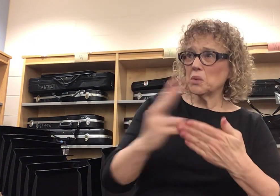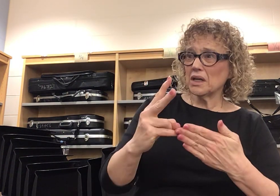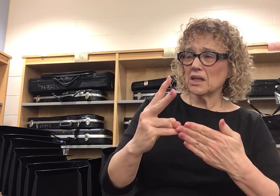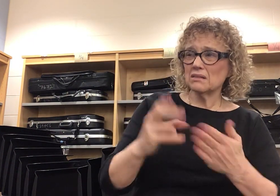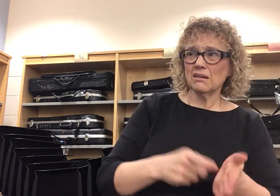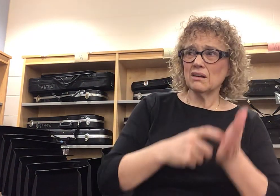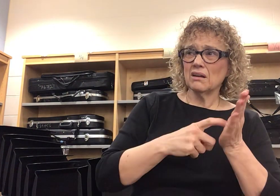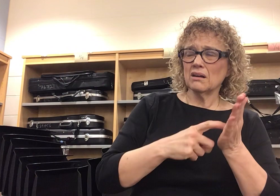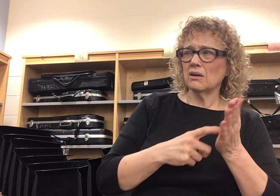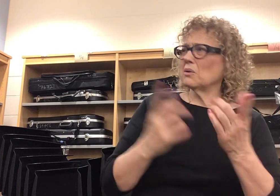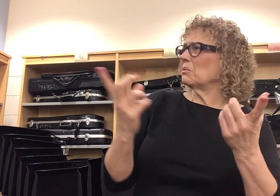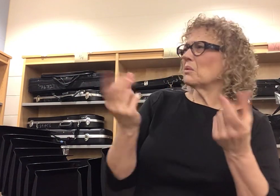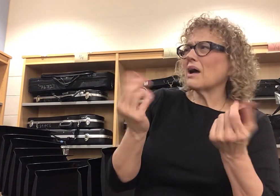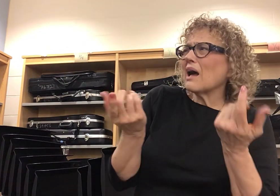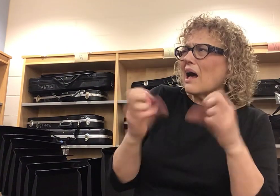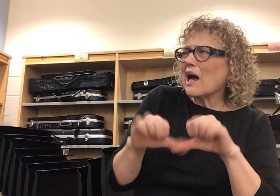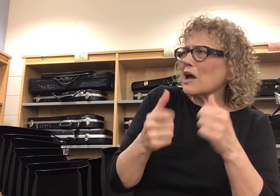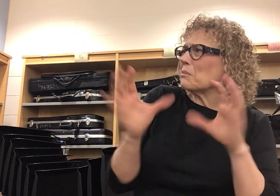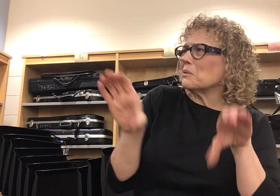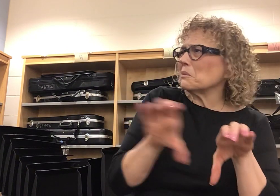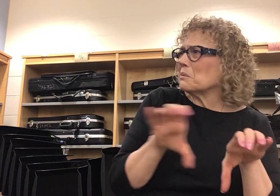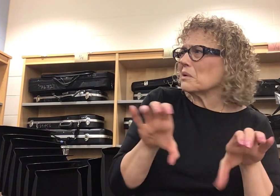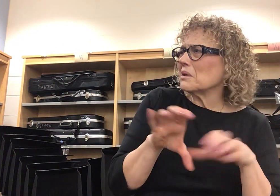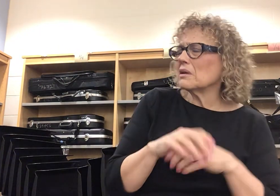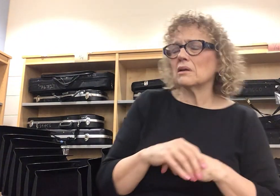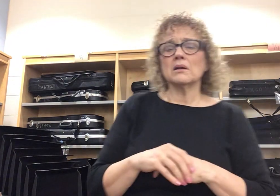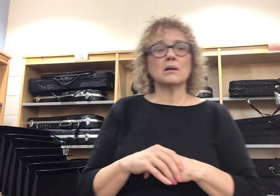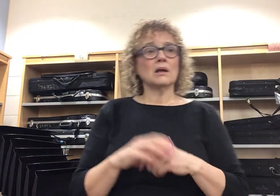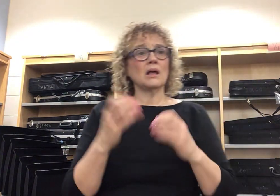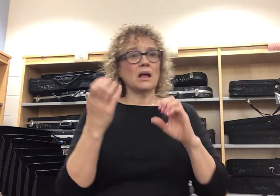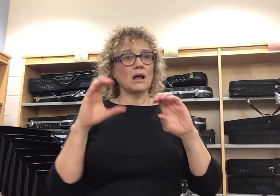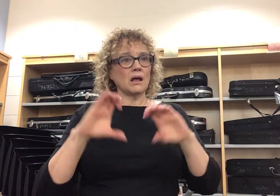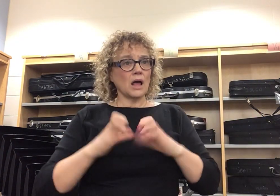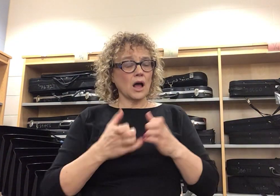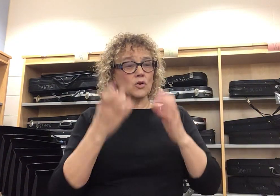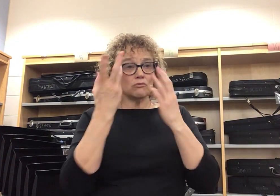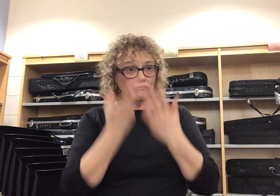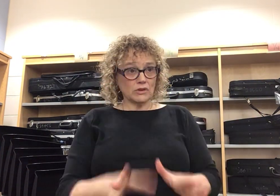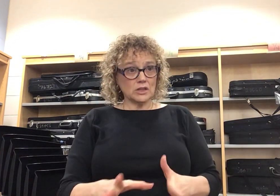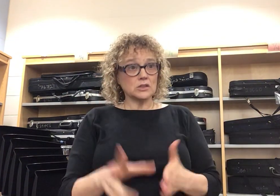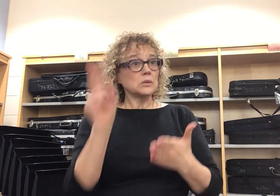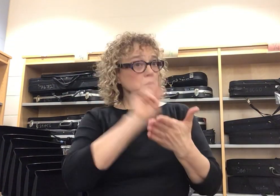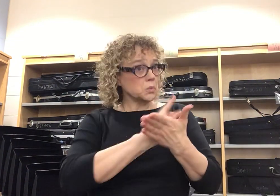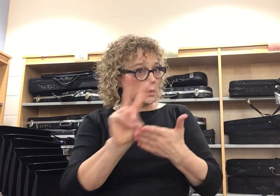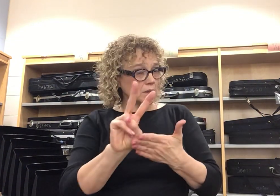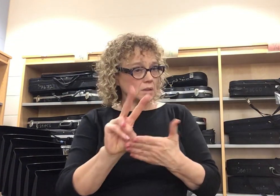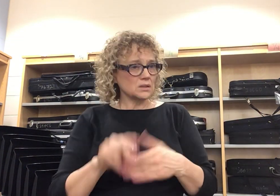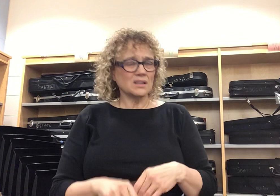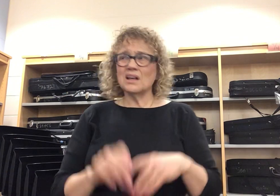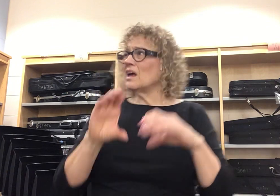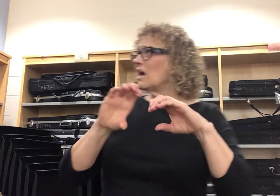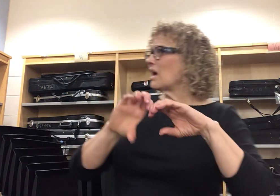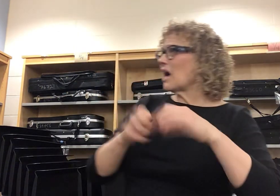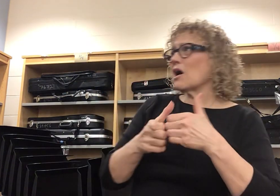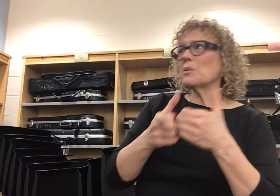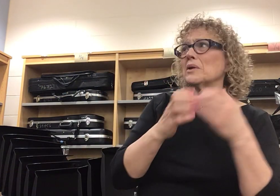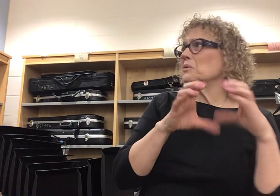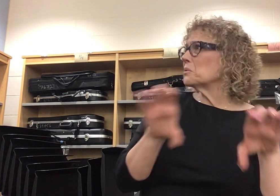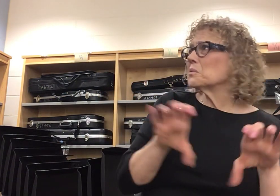do this? How are you going to complete it in 2 weeks? How are we going to do this? Well, the date you'll